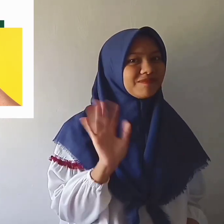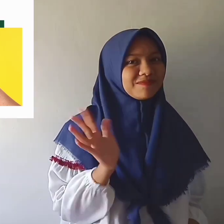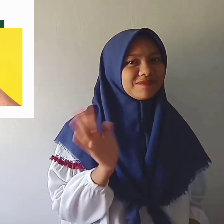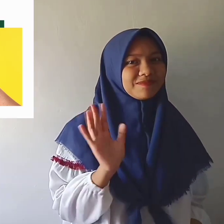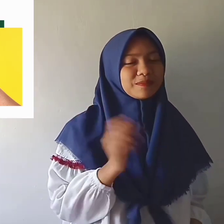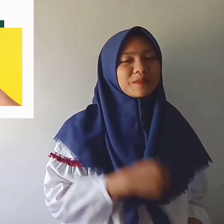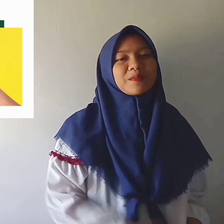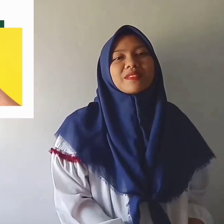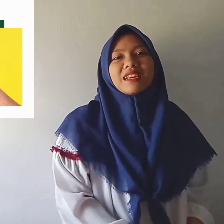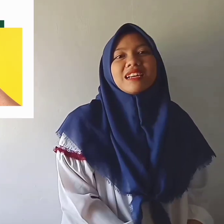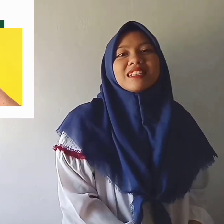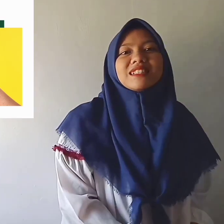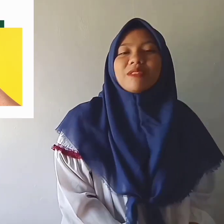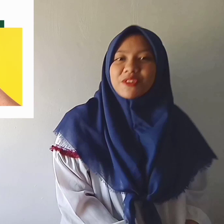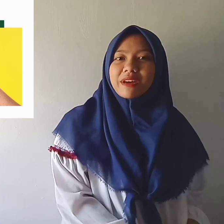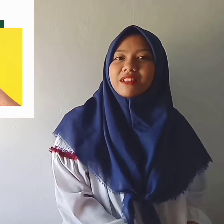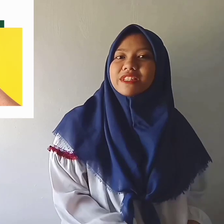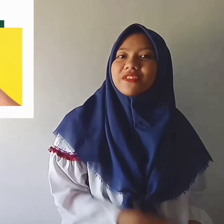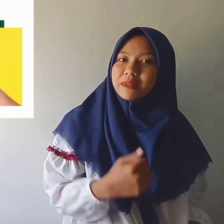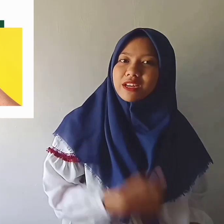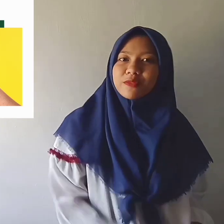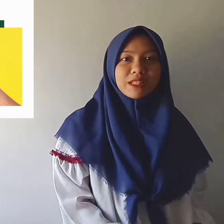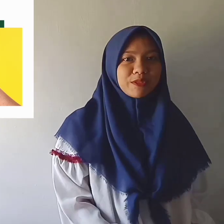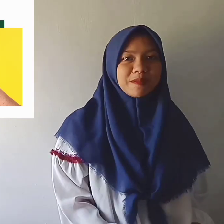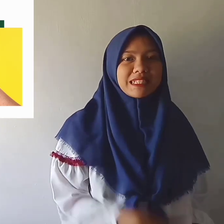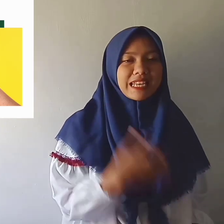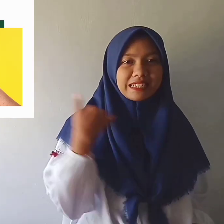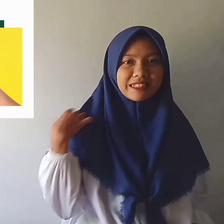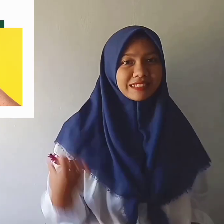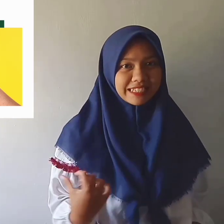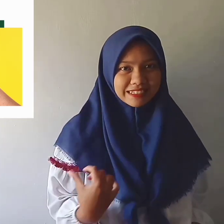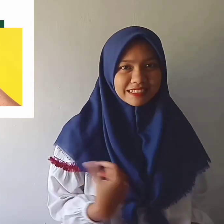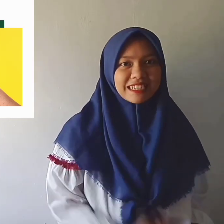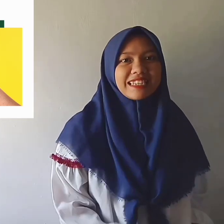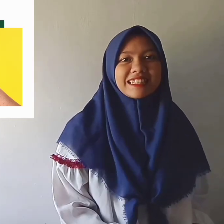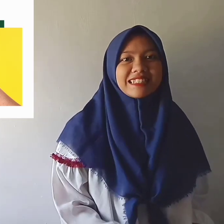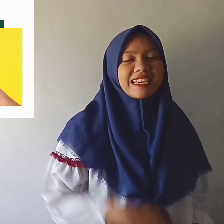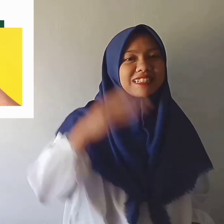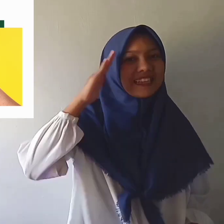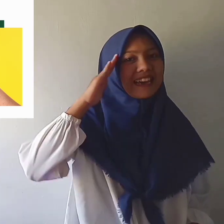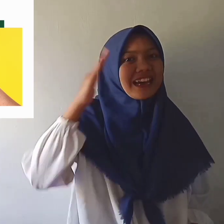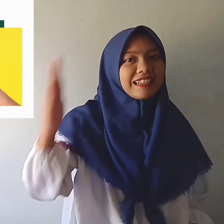Some of you might already familiar with the movements I did earlier. It says